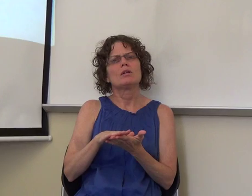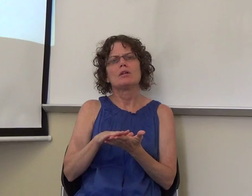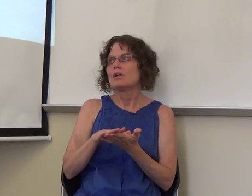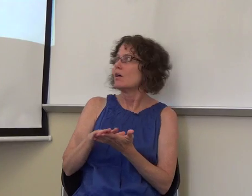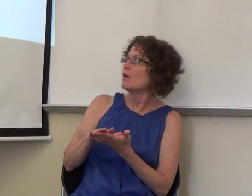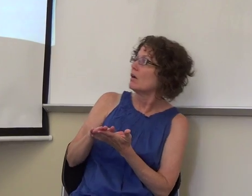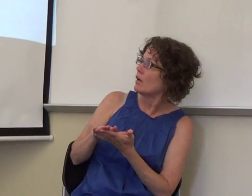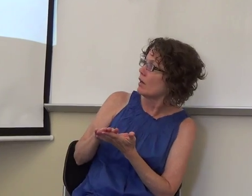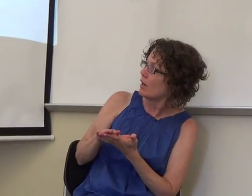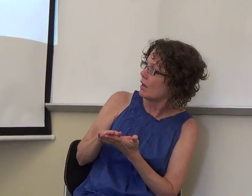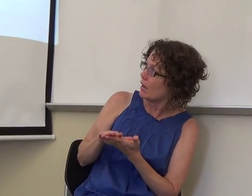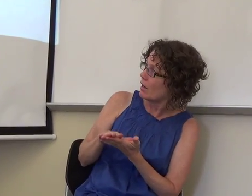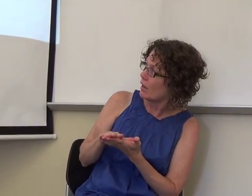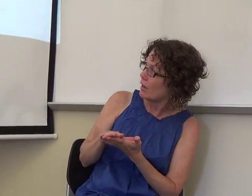this